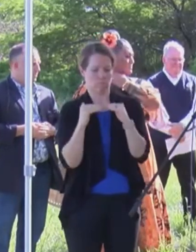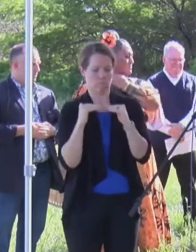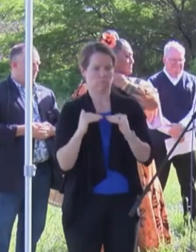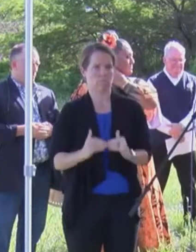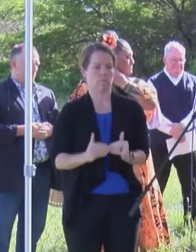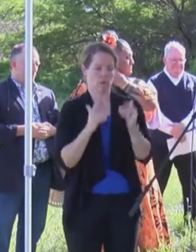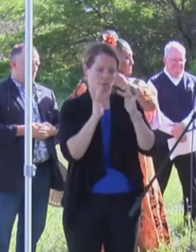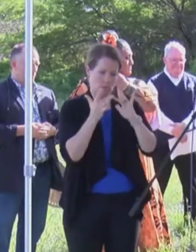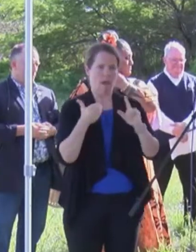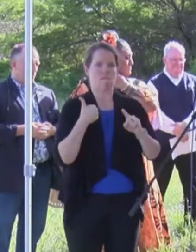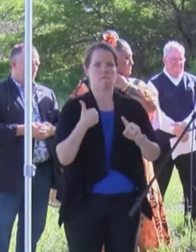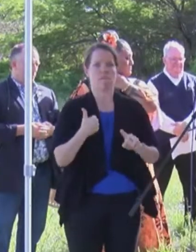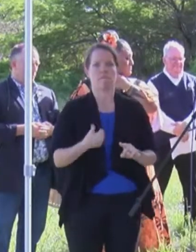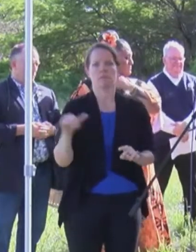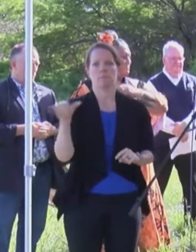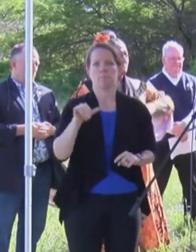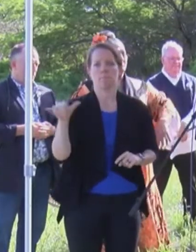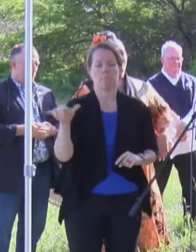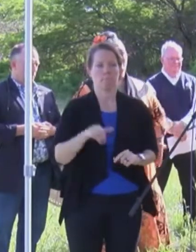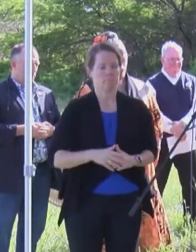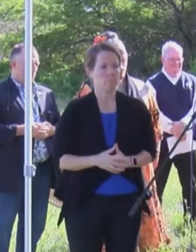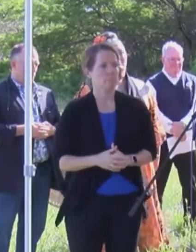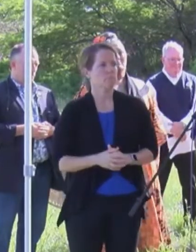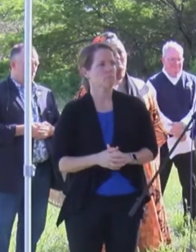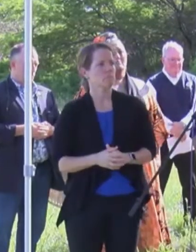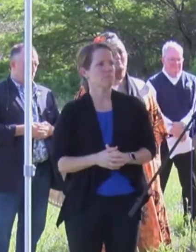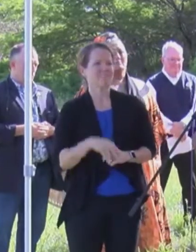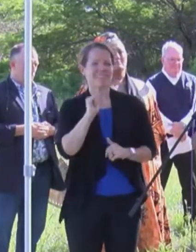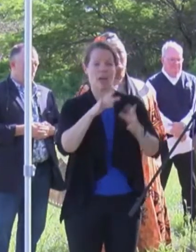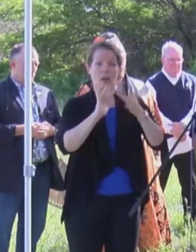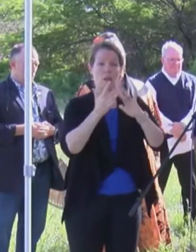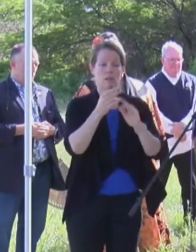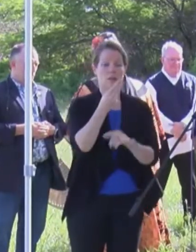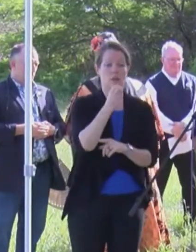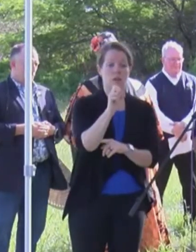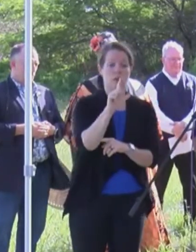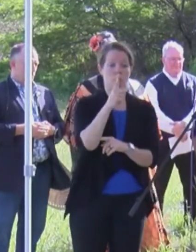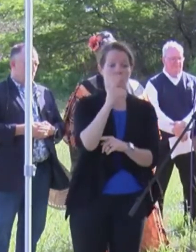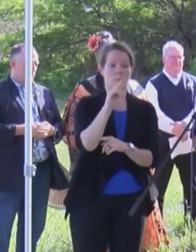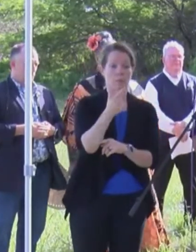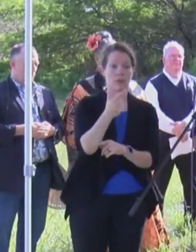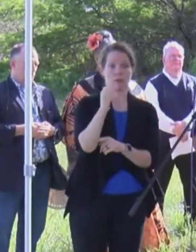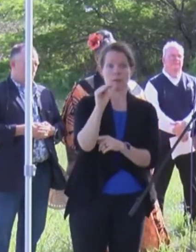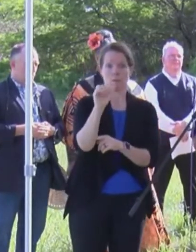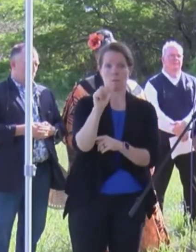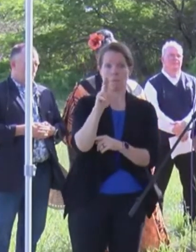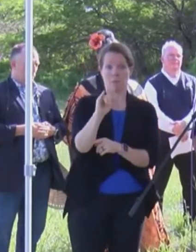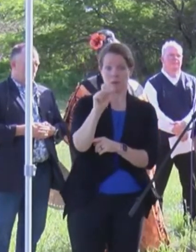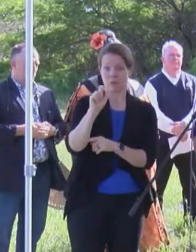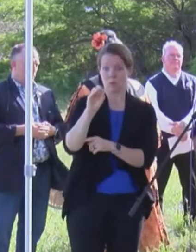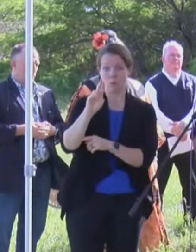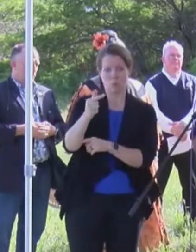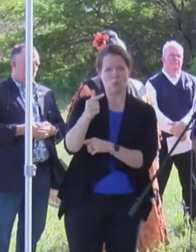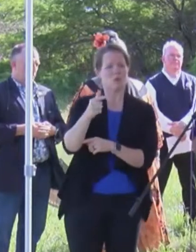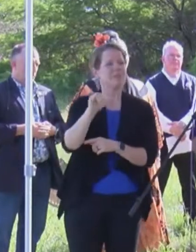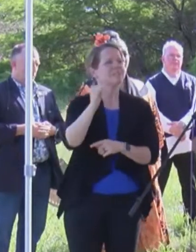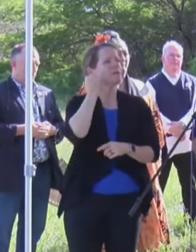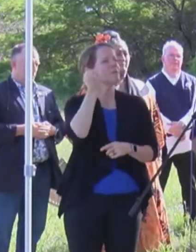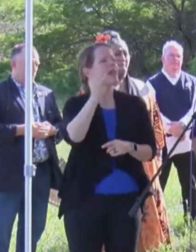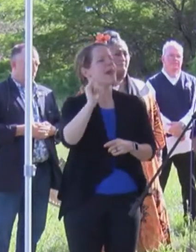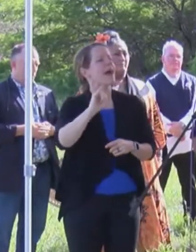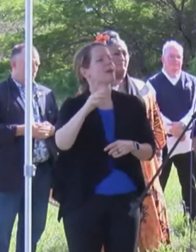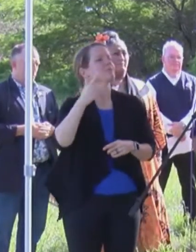And helpingmaui.org is really our version of a matching tool. It's kind of like our version of Airbnb, where landlords can